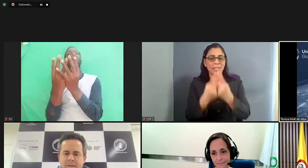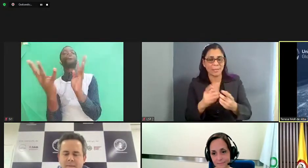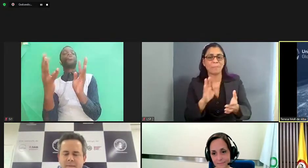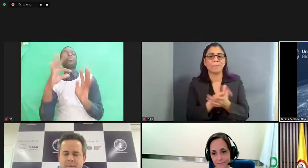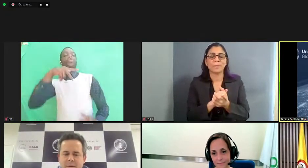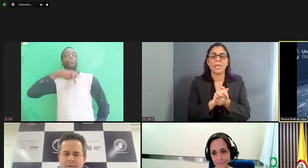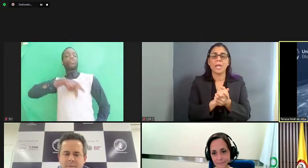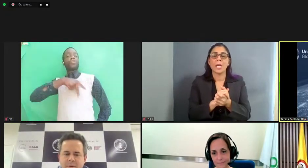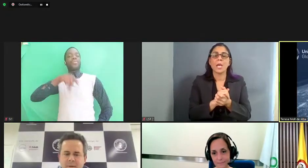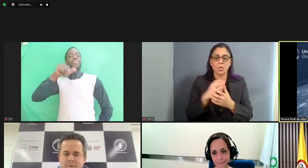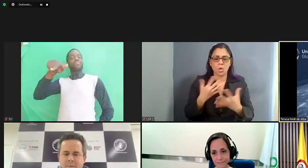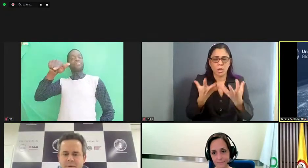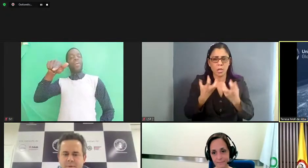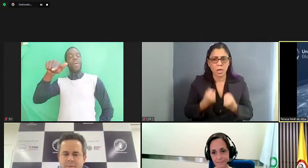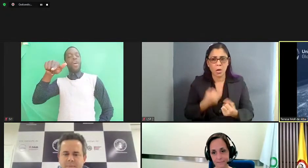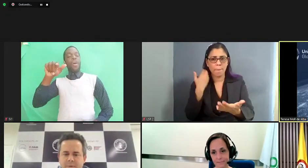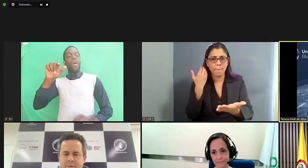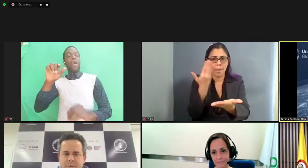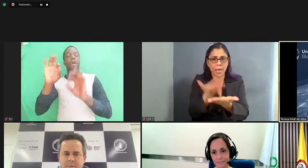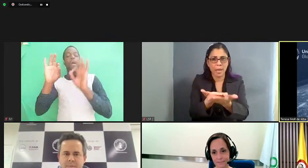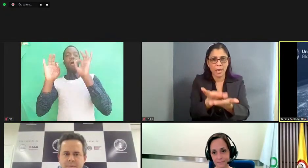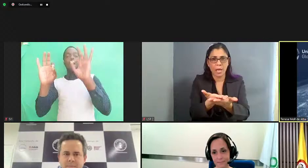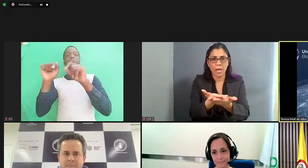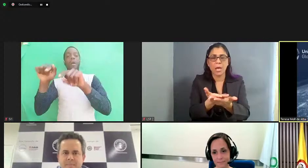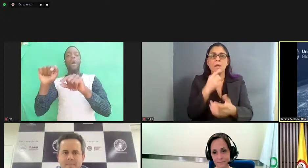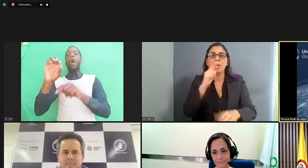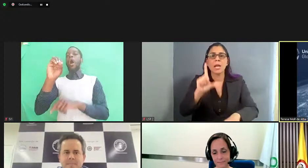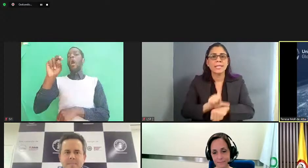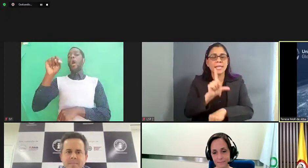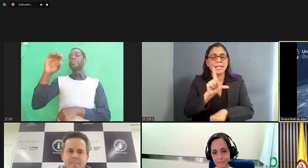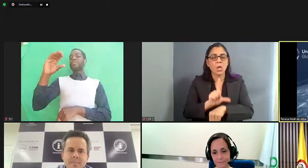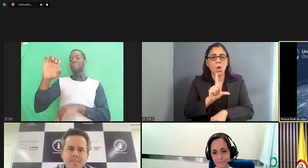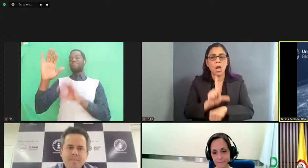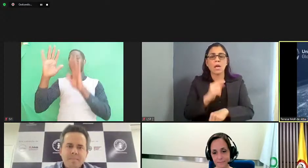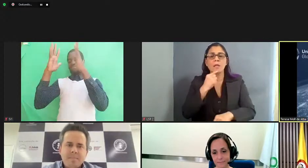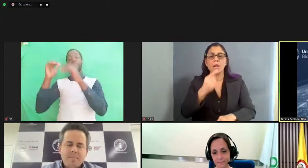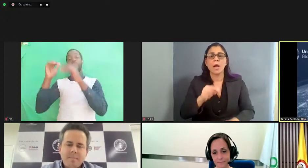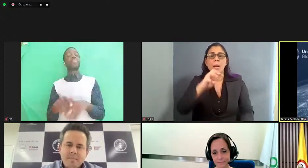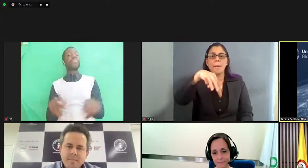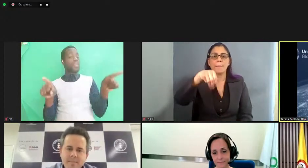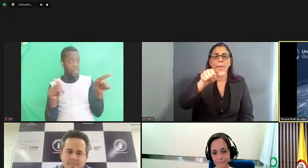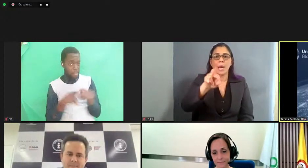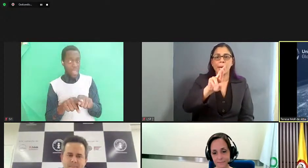their families and they also social group i want to ask